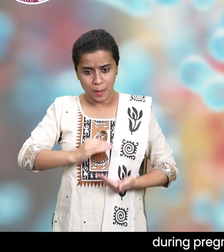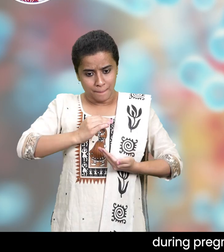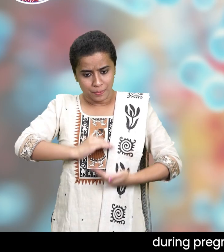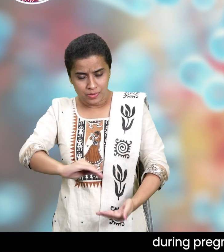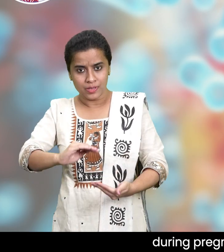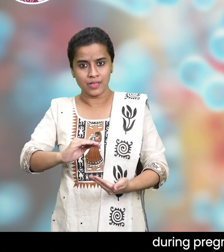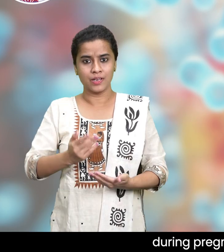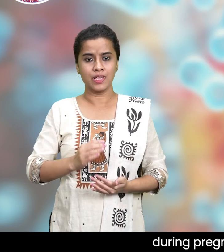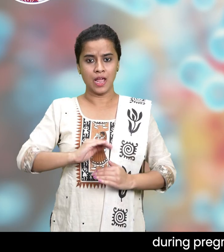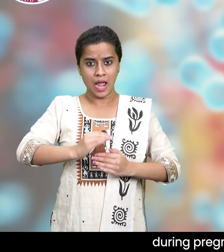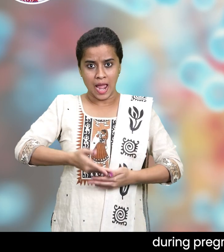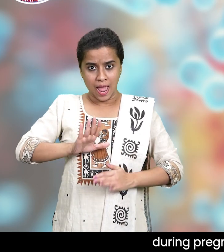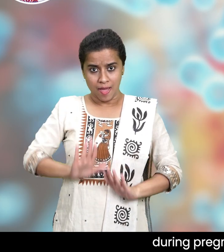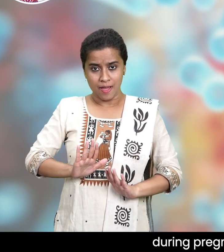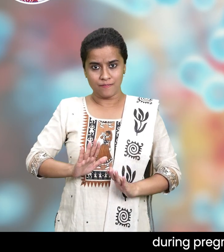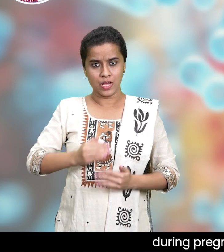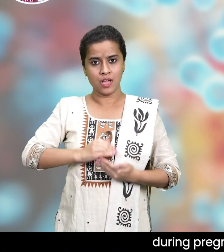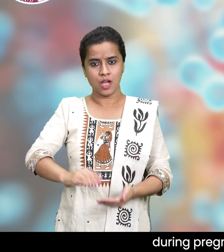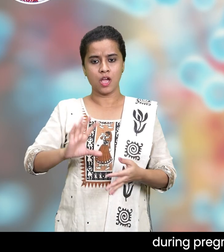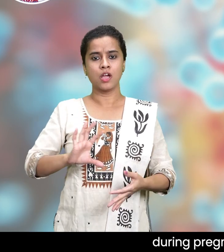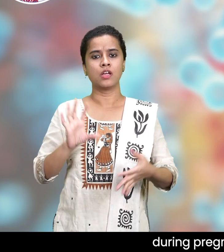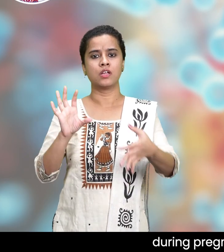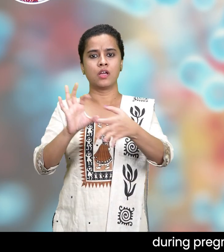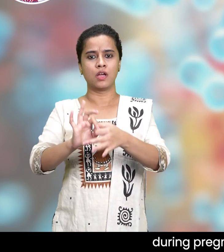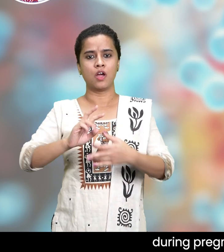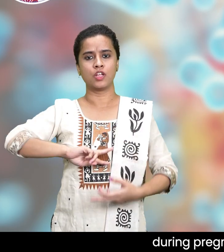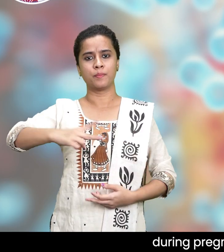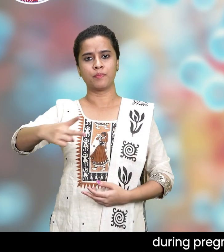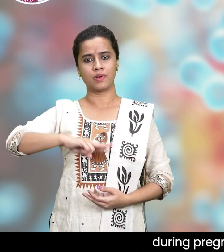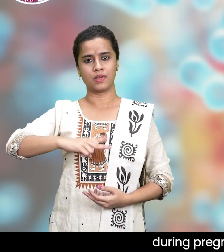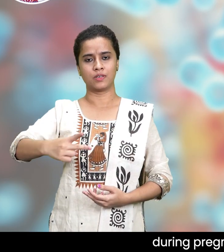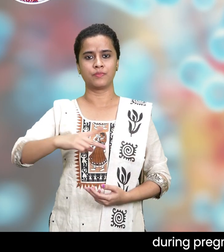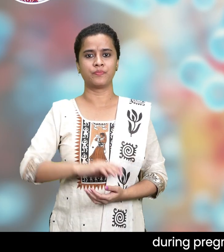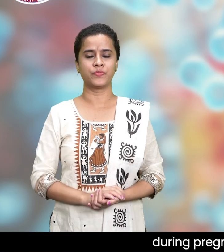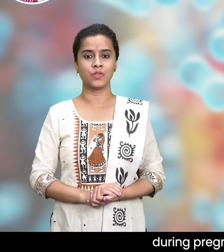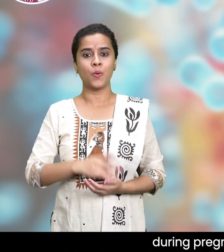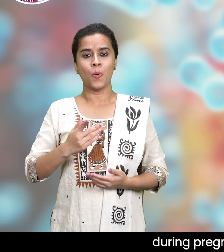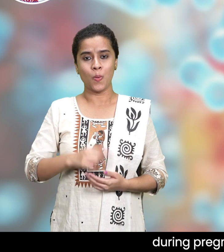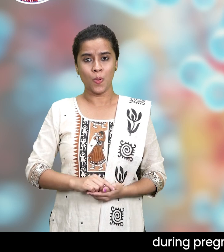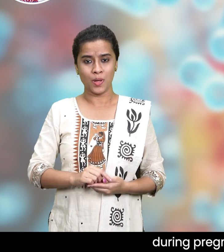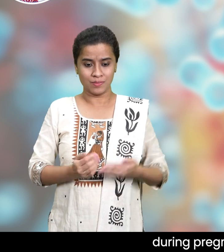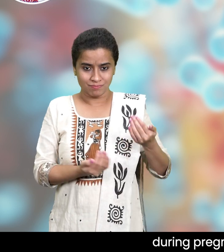during pregnancy or through breastfeeding.